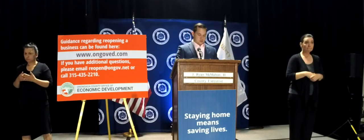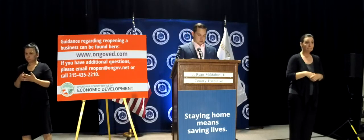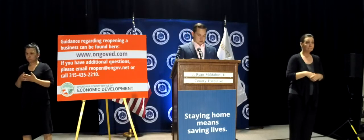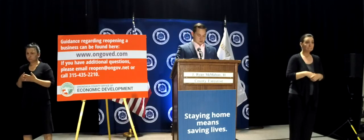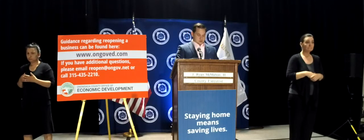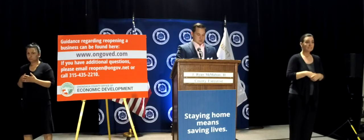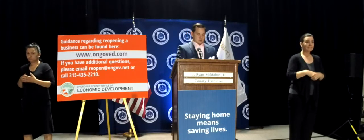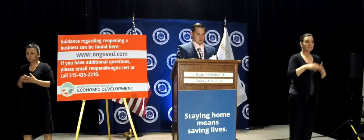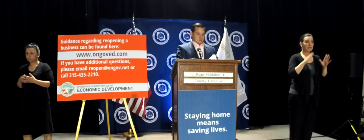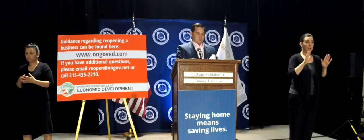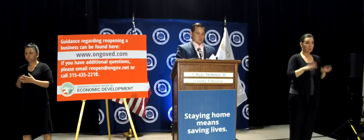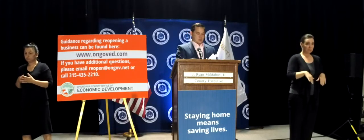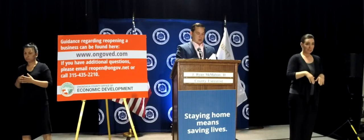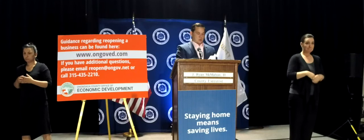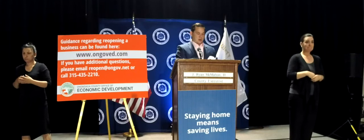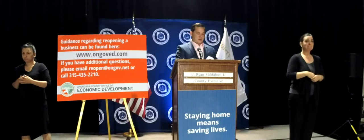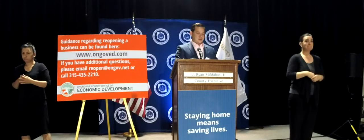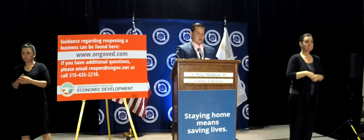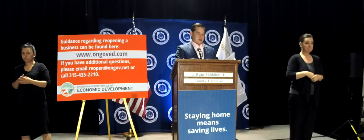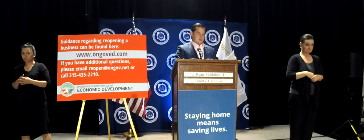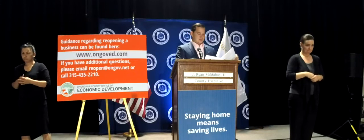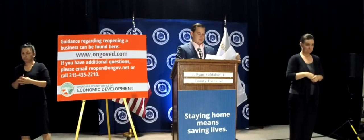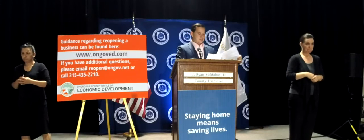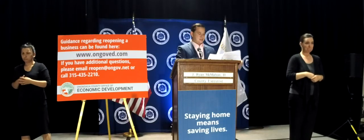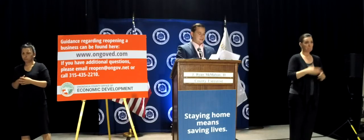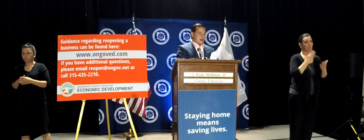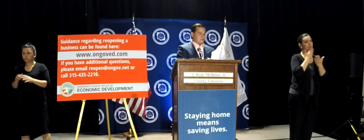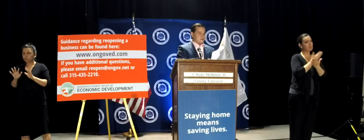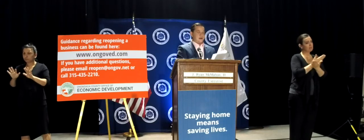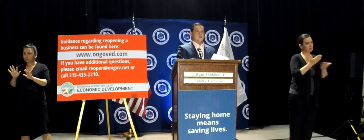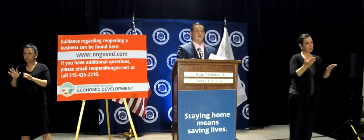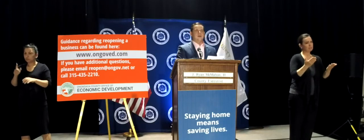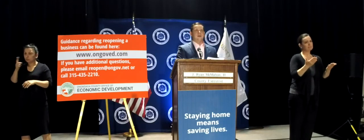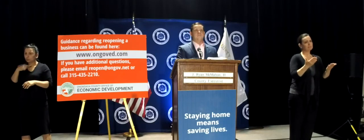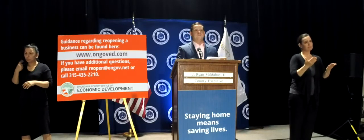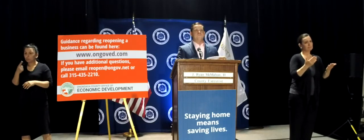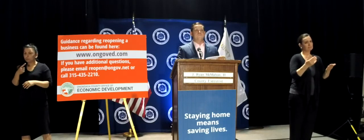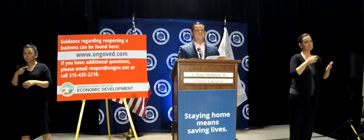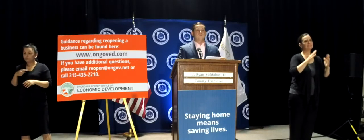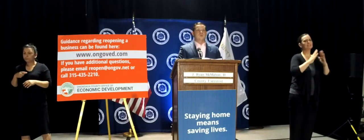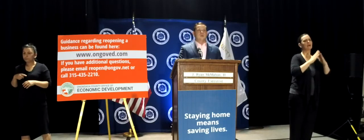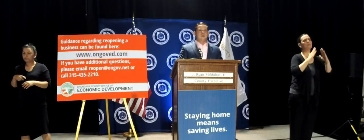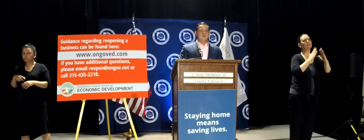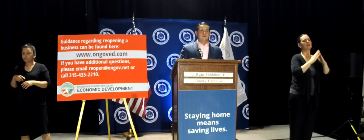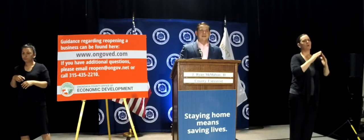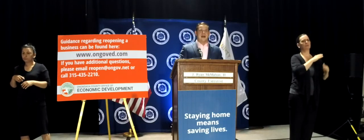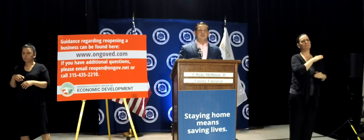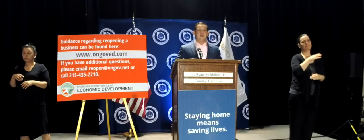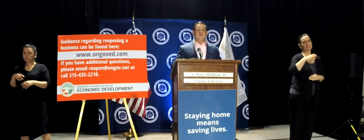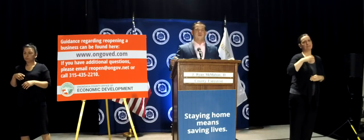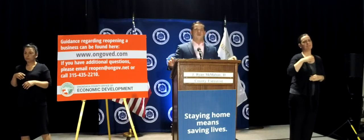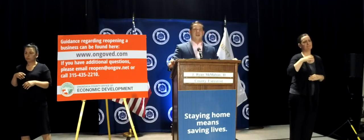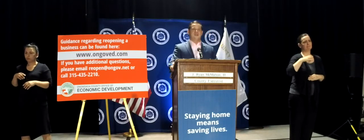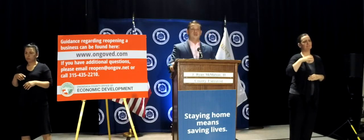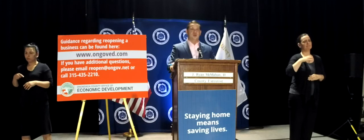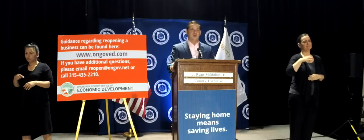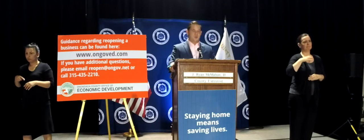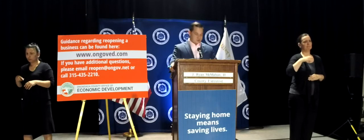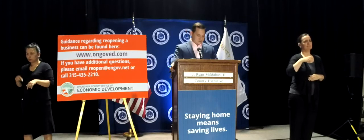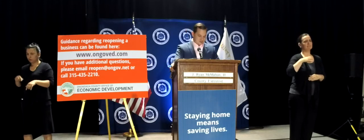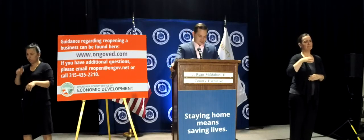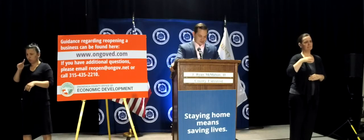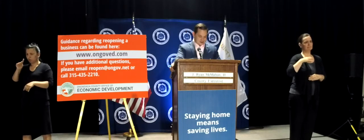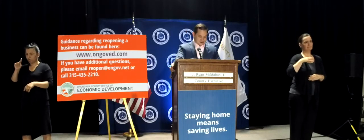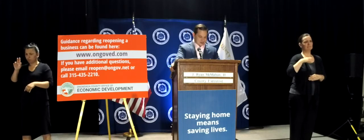Okay. I want to thank the Downtown Committee. Timely for Phase